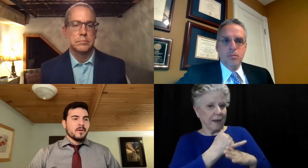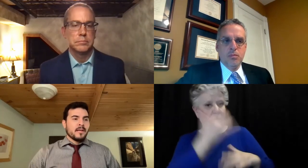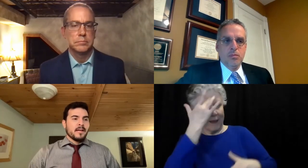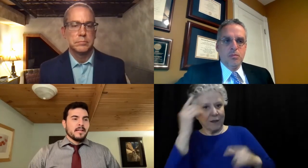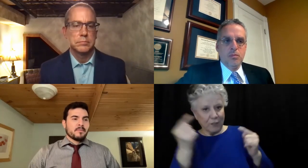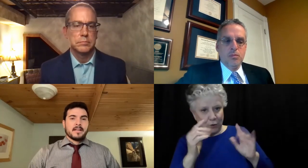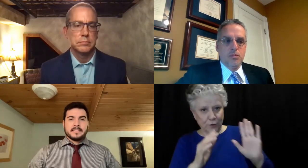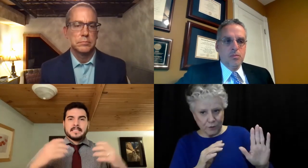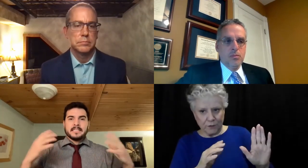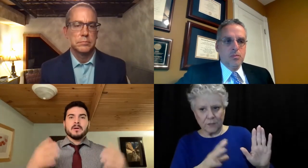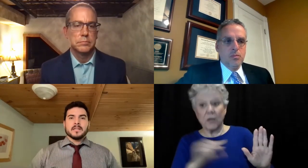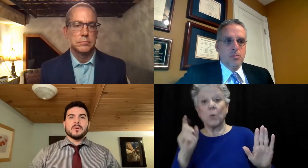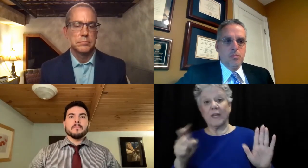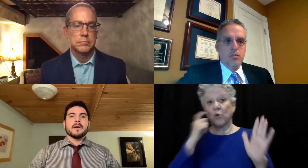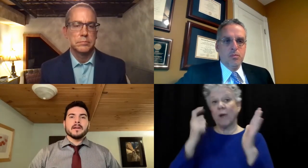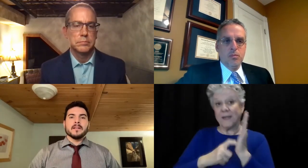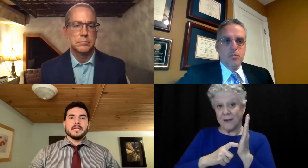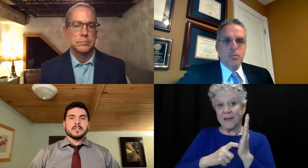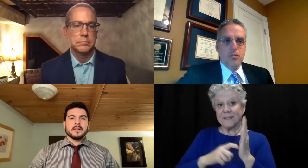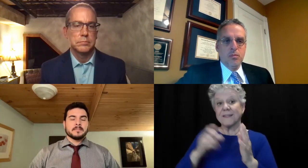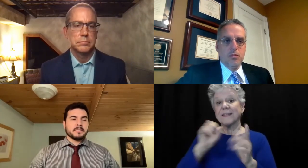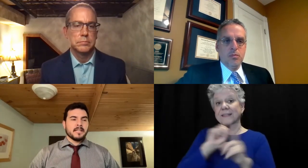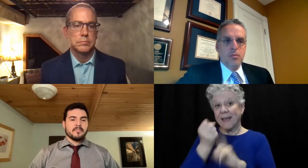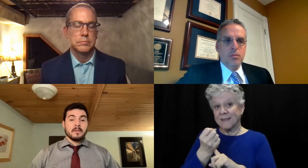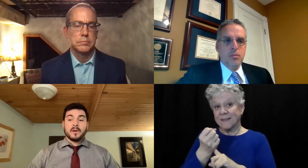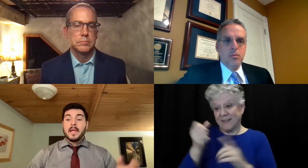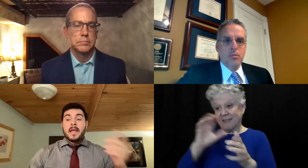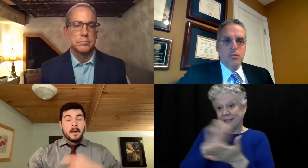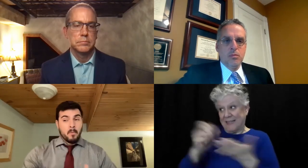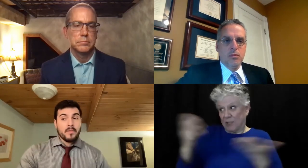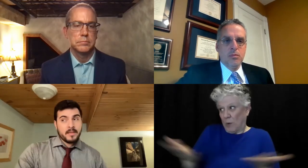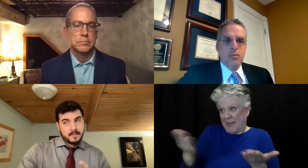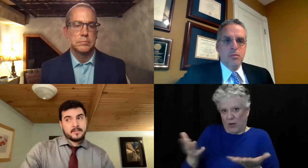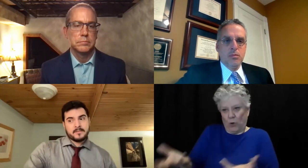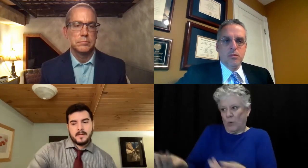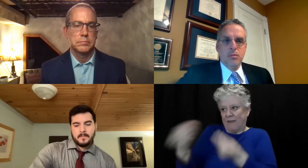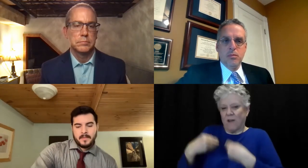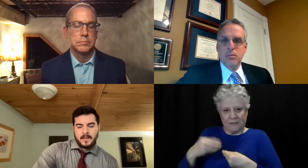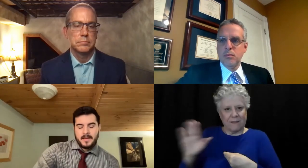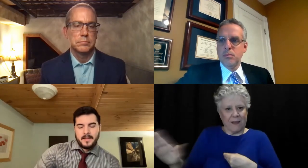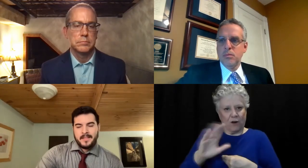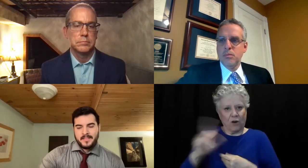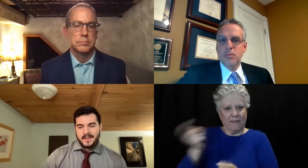also need to recognize the saints among us who are impaired, ill, and injured, especially the gifts they bring. Now, but one thing, and this is